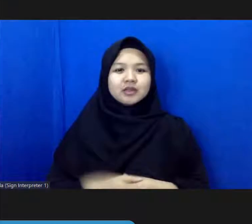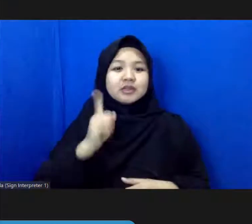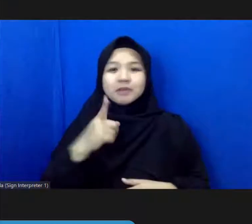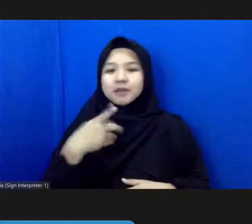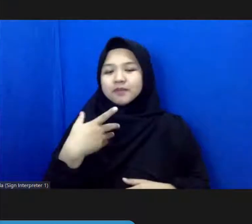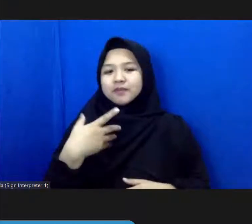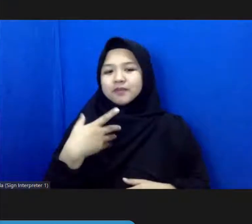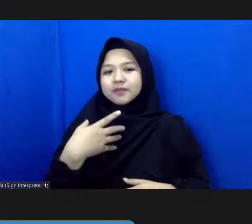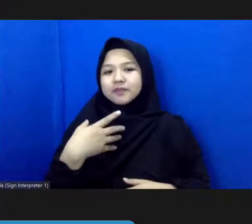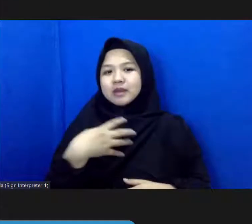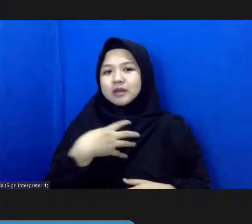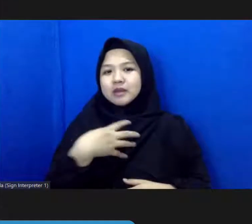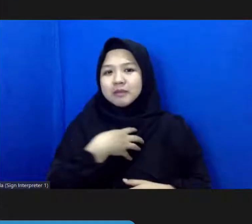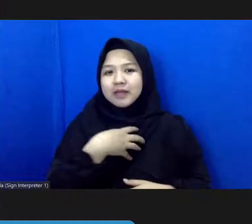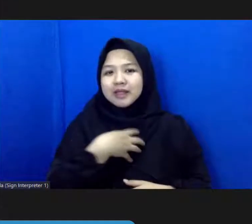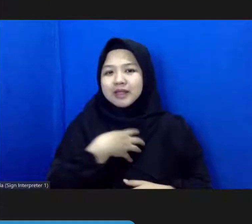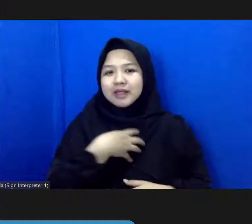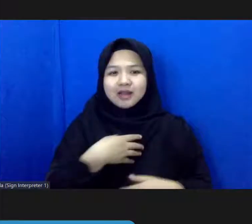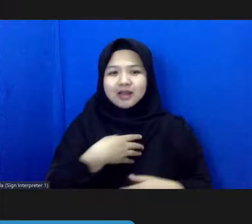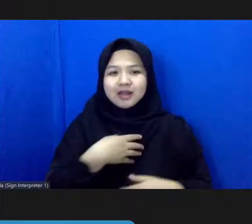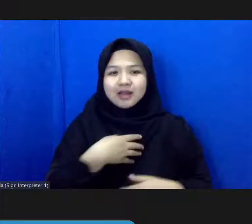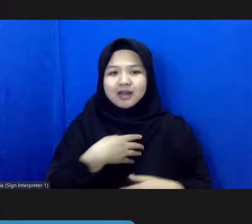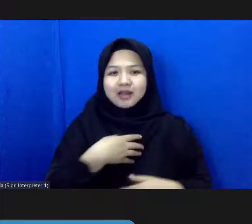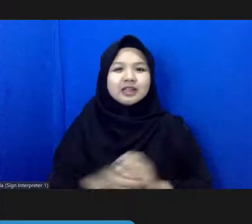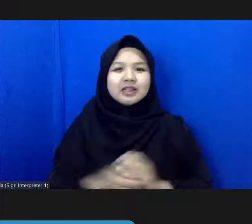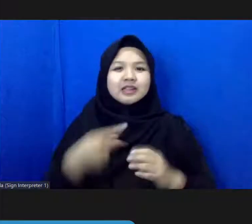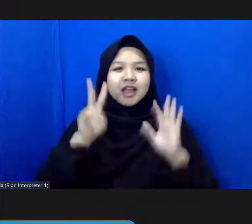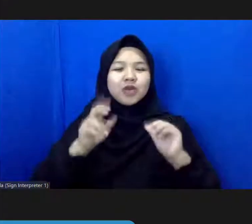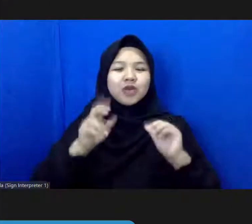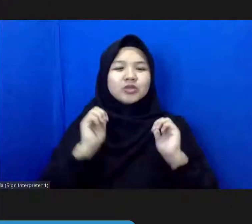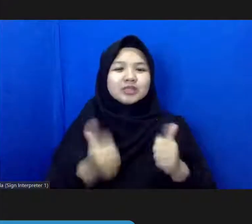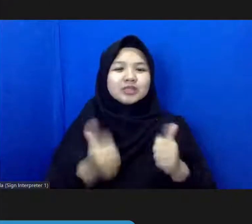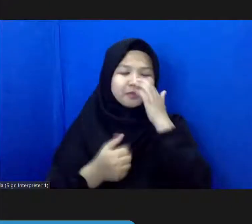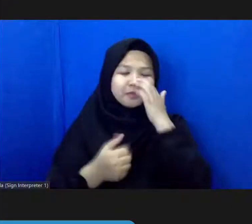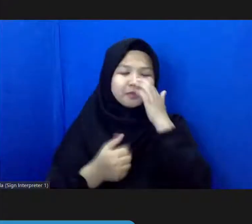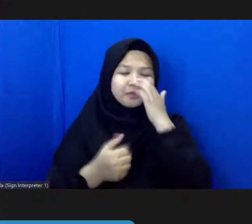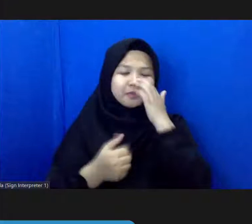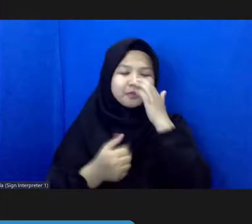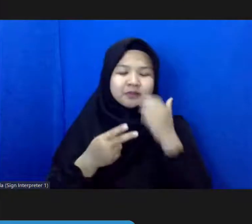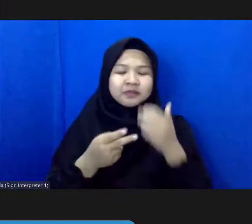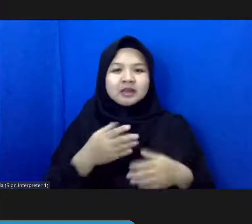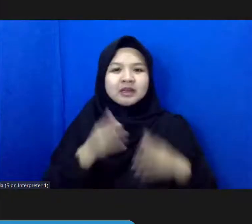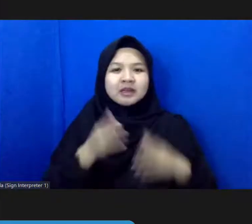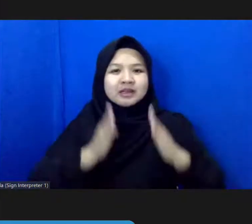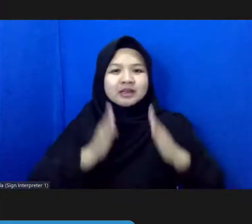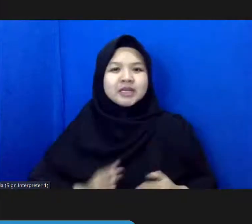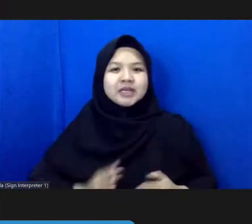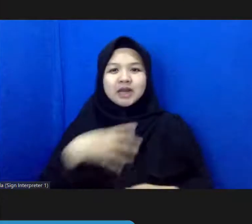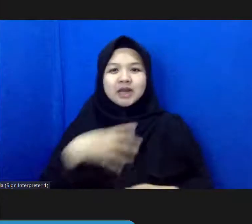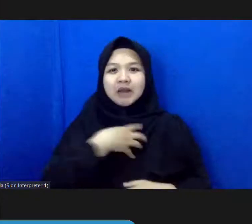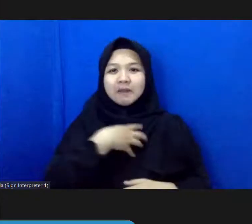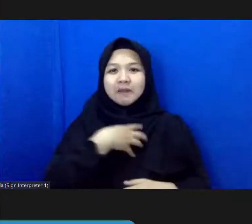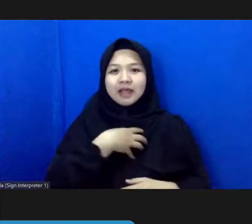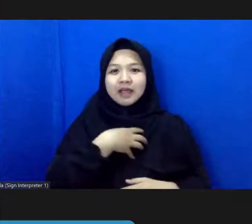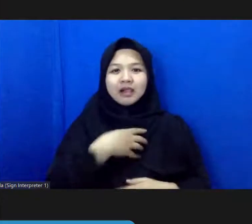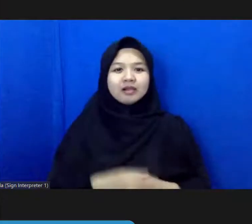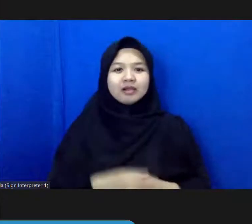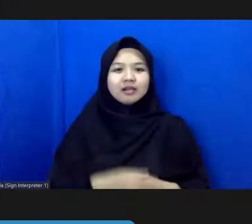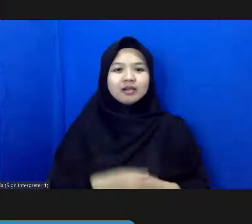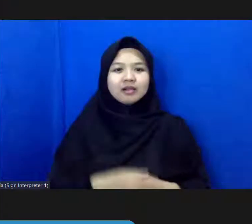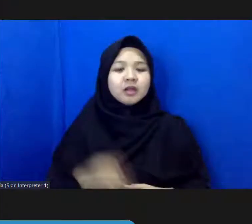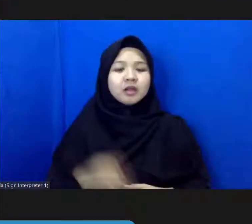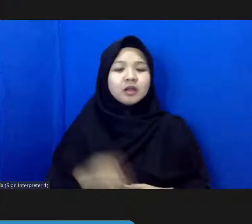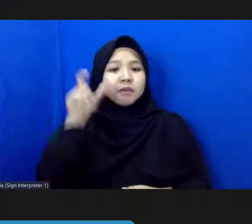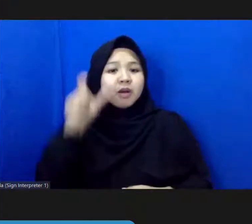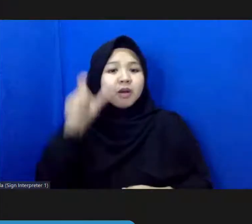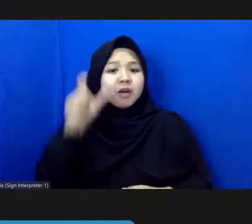mental wise we are not prepared for this one, but with our experience, some of the people